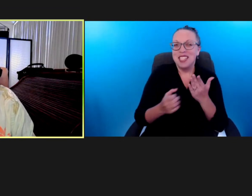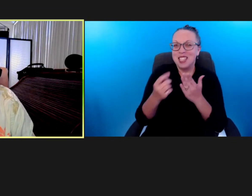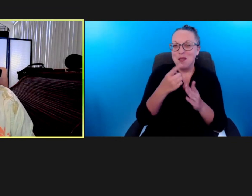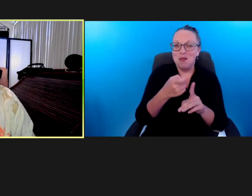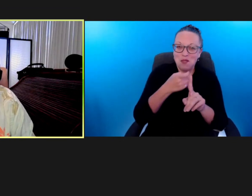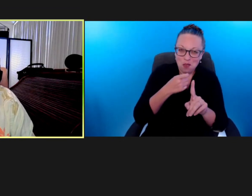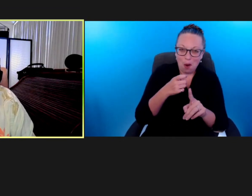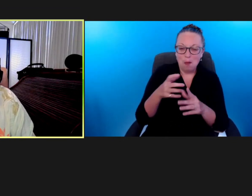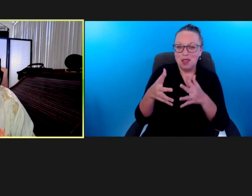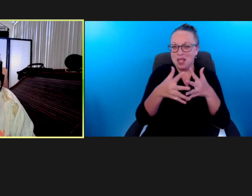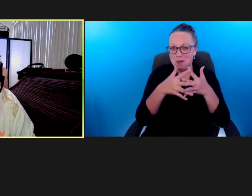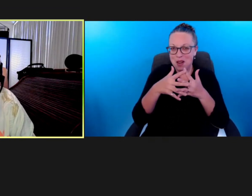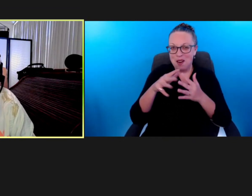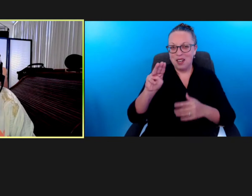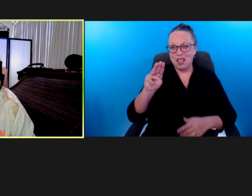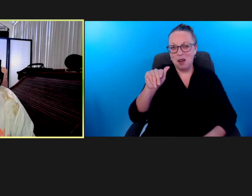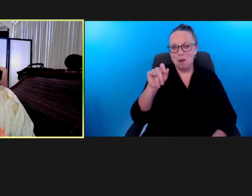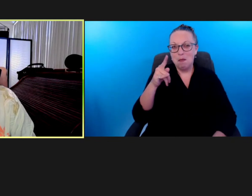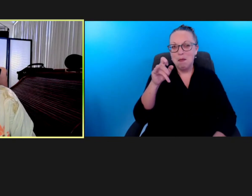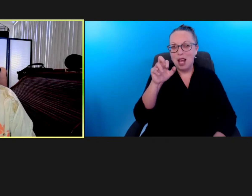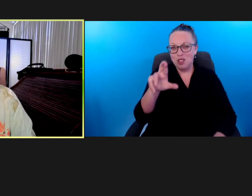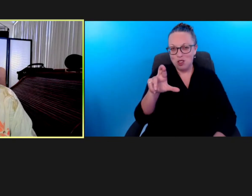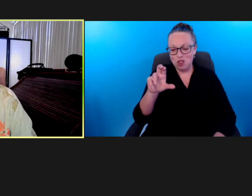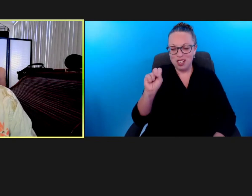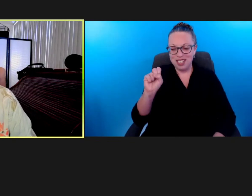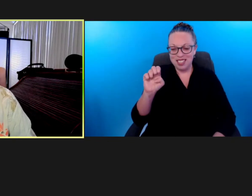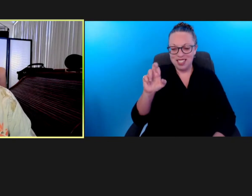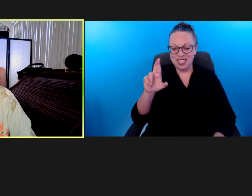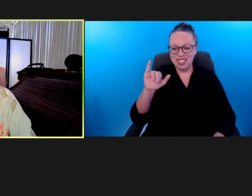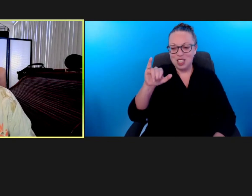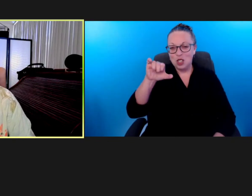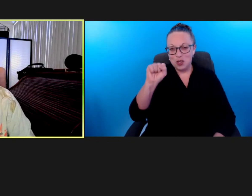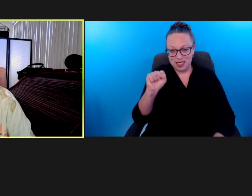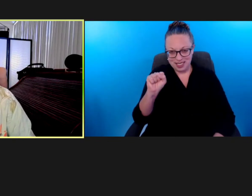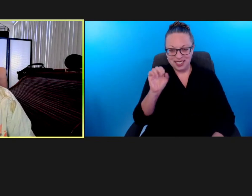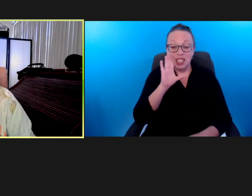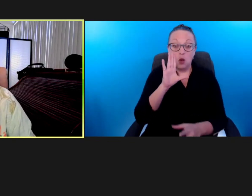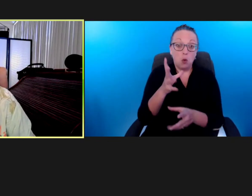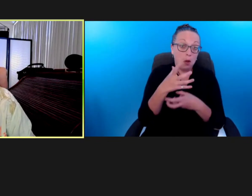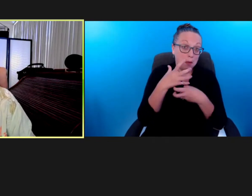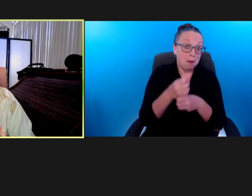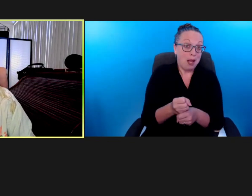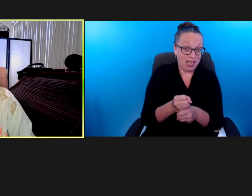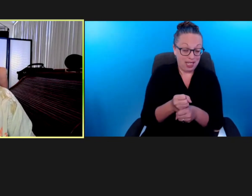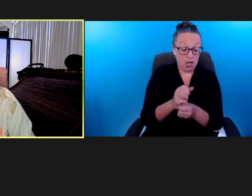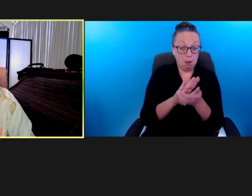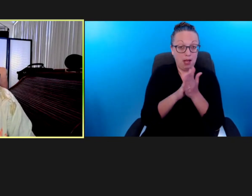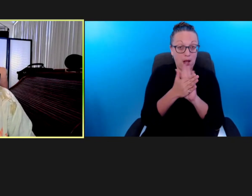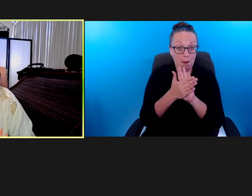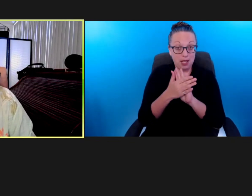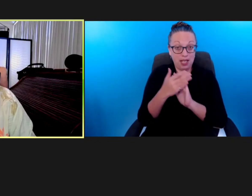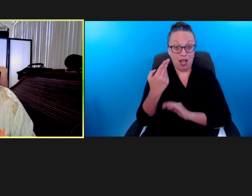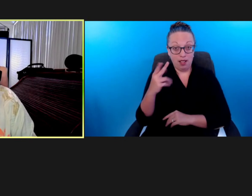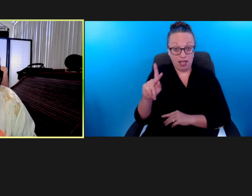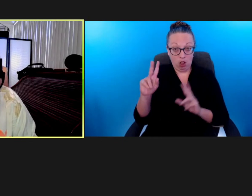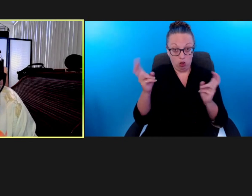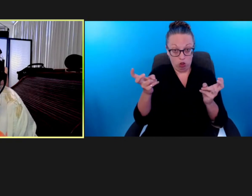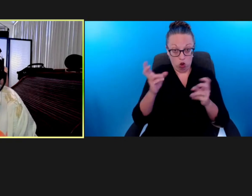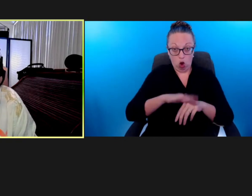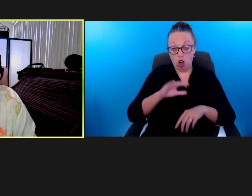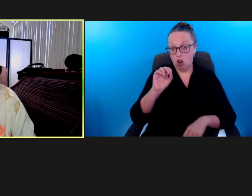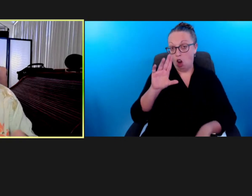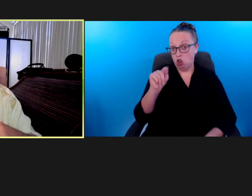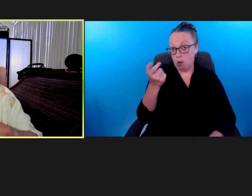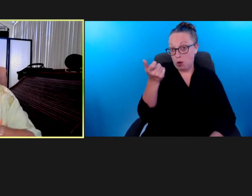the American Masters series who will be producing Becoming Helen Keller on October